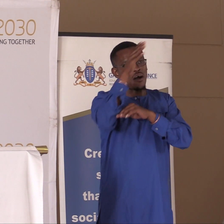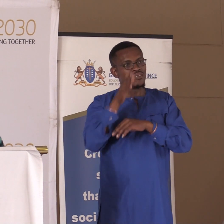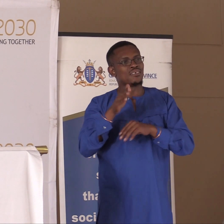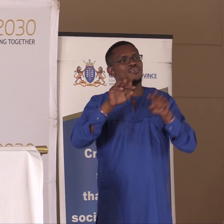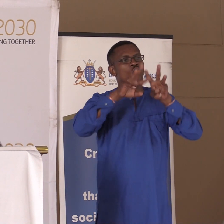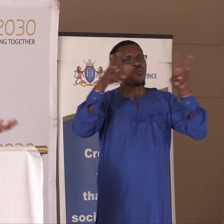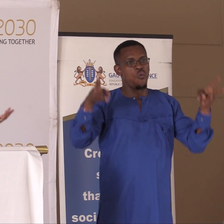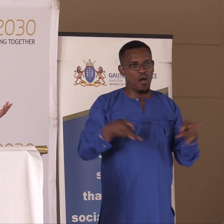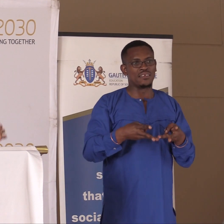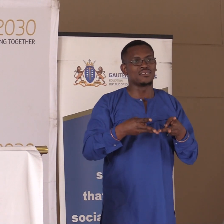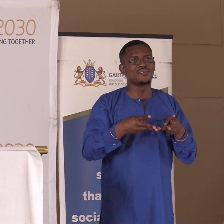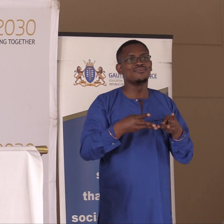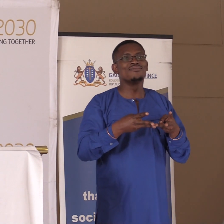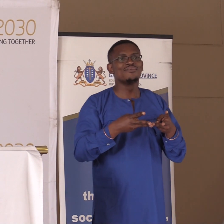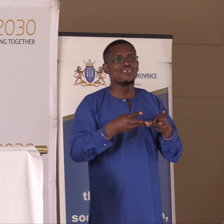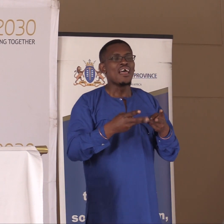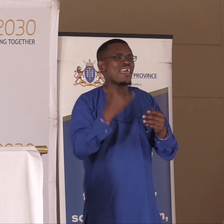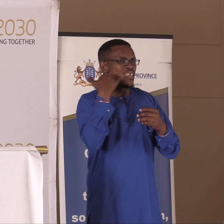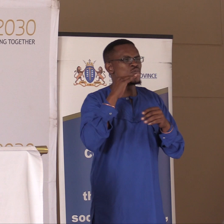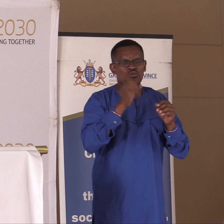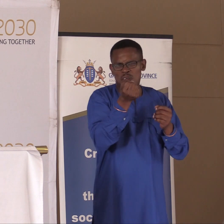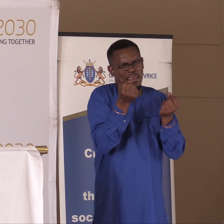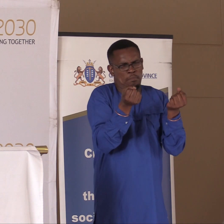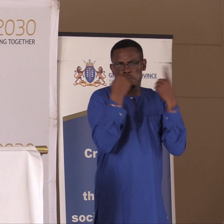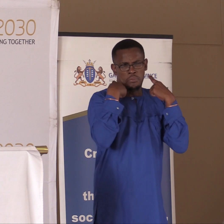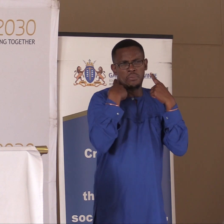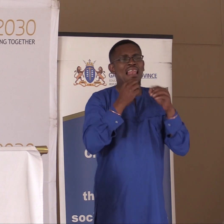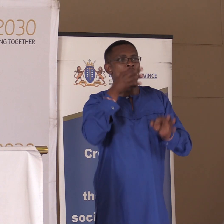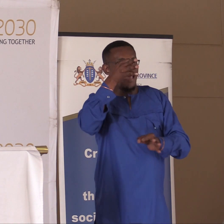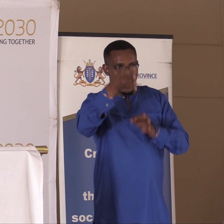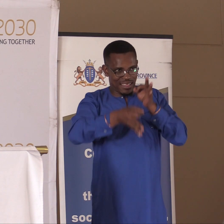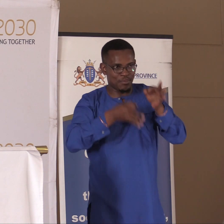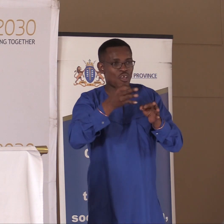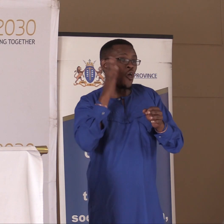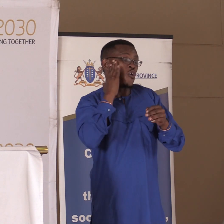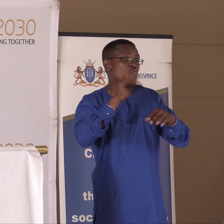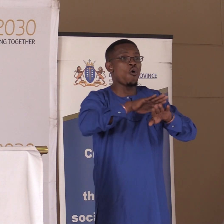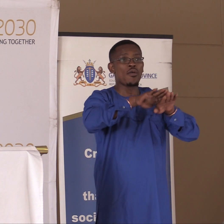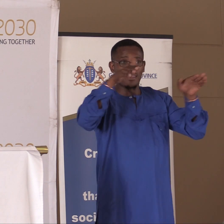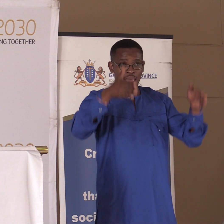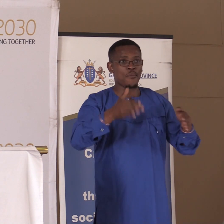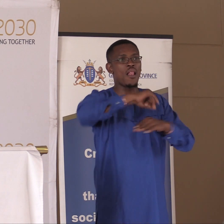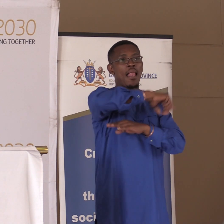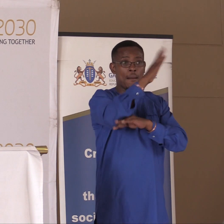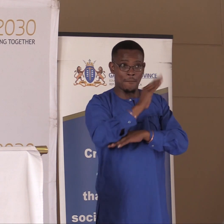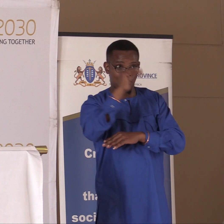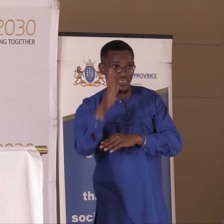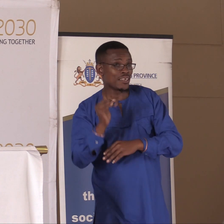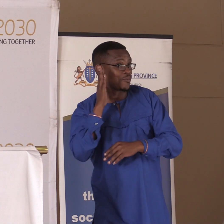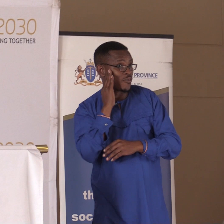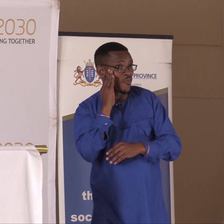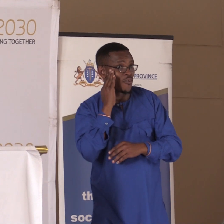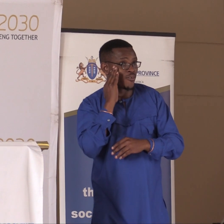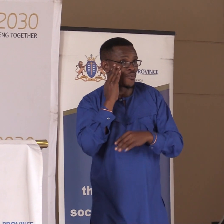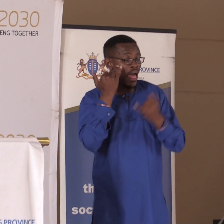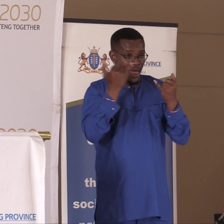now, if you don't get it, let me break it down. Right, you know Table Mountain, right? Okay, now